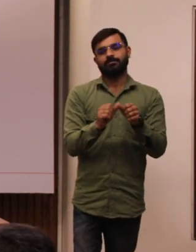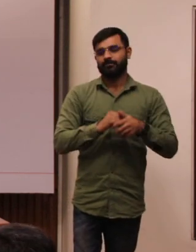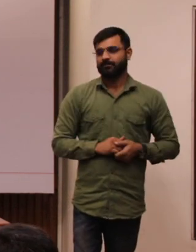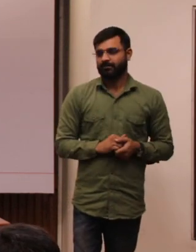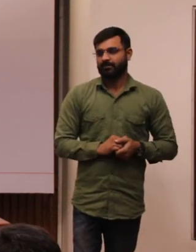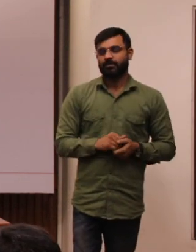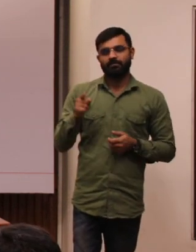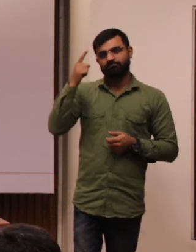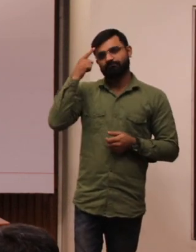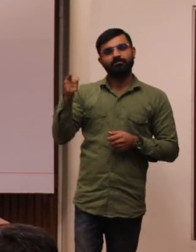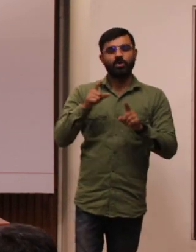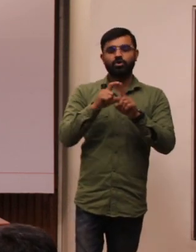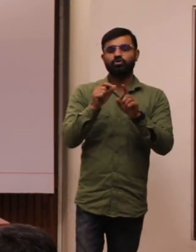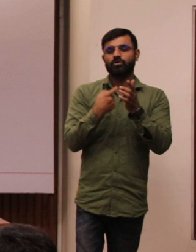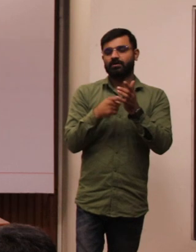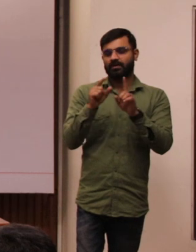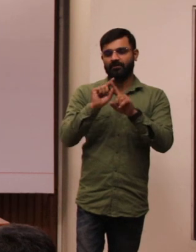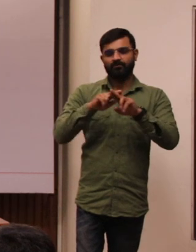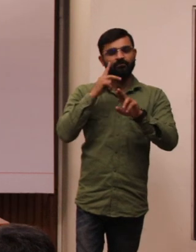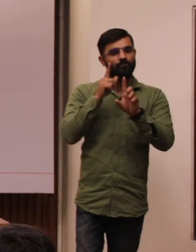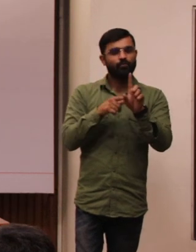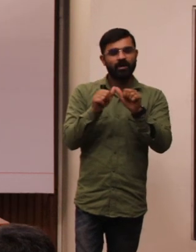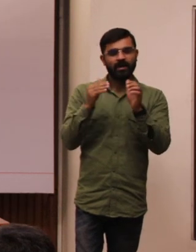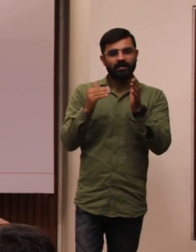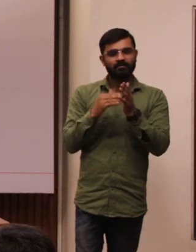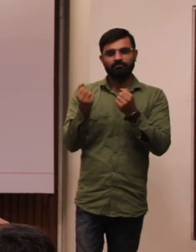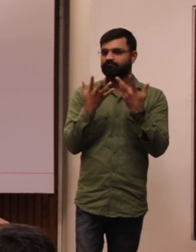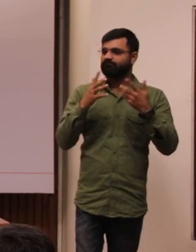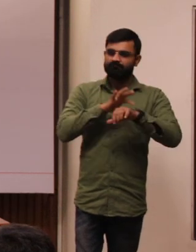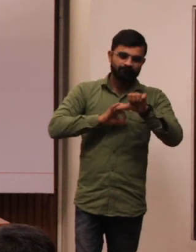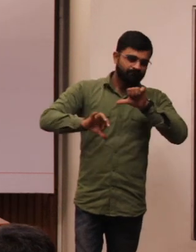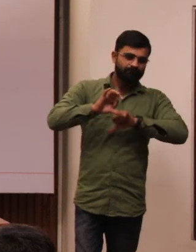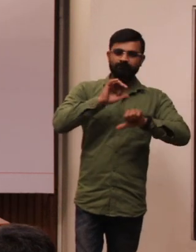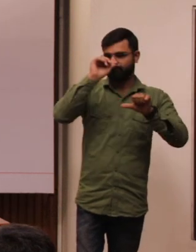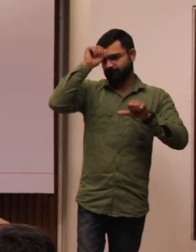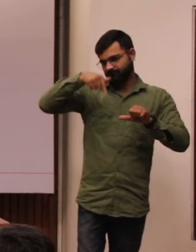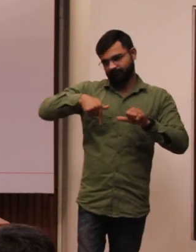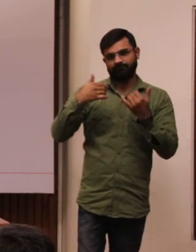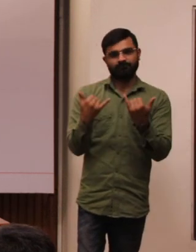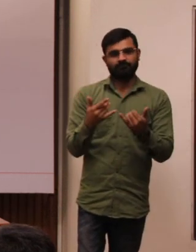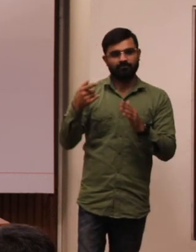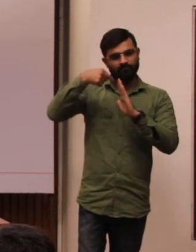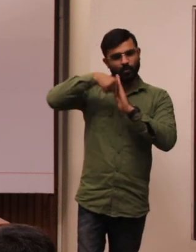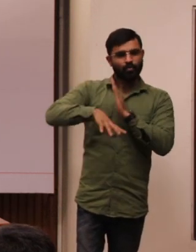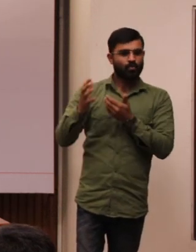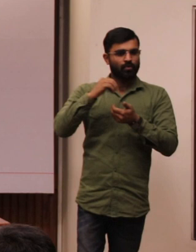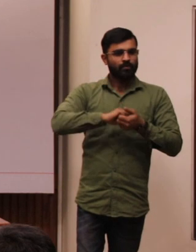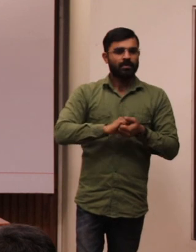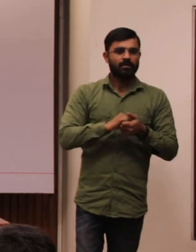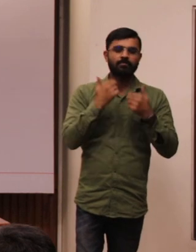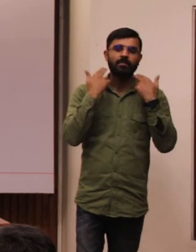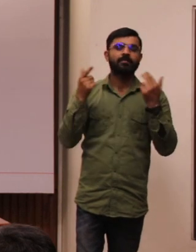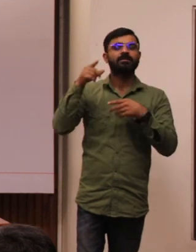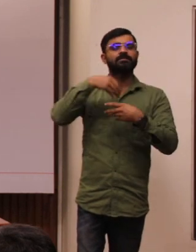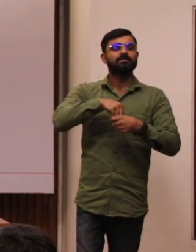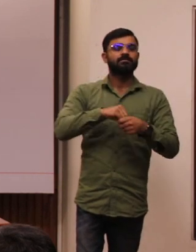And I think Dr. Faiyaz is the most renowned scientist in the country today, and who is deeply involved in eco-restoration efforts. In